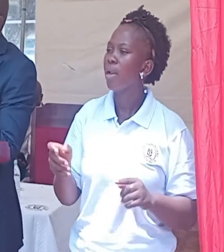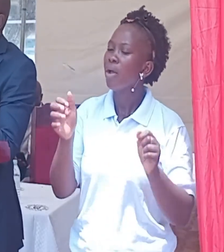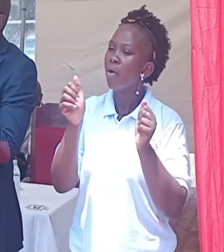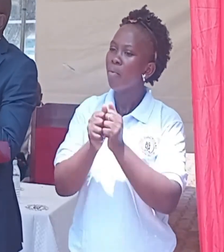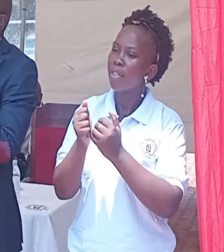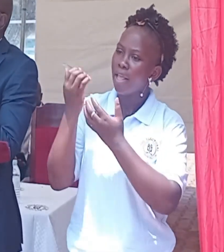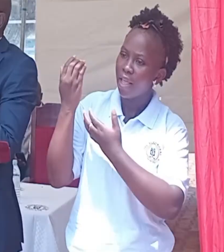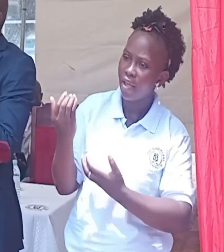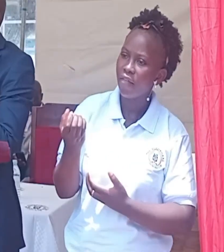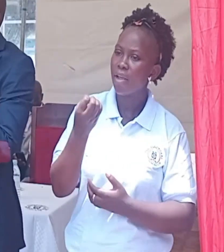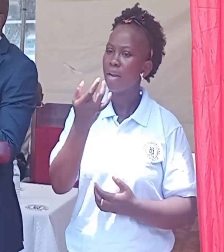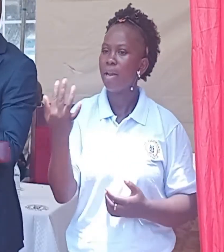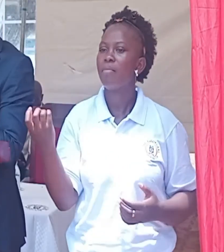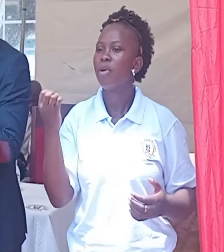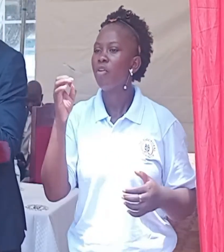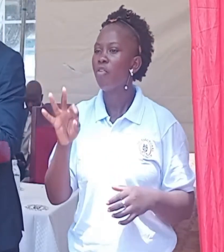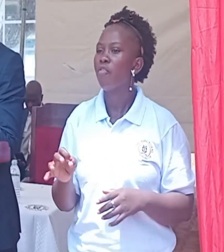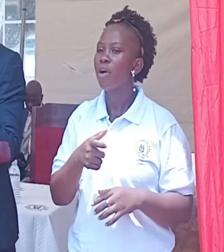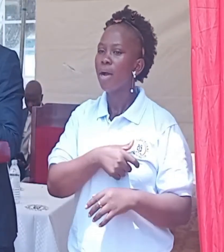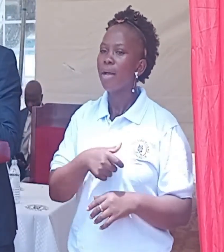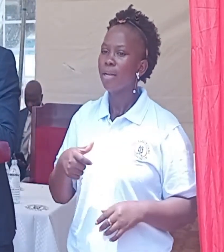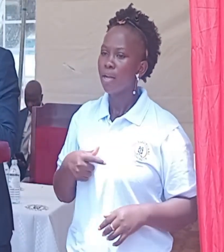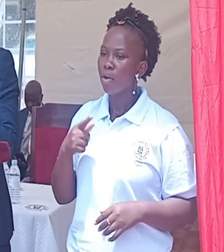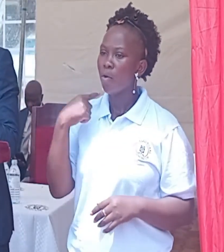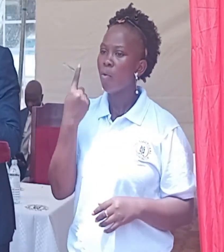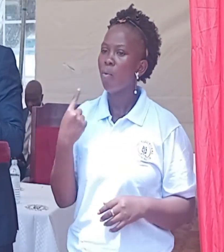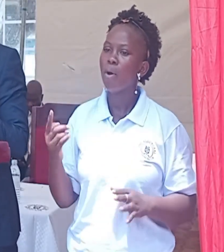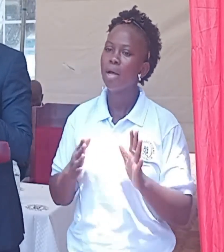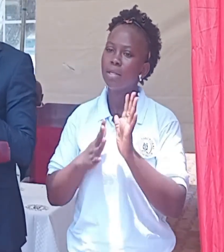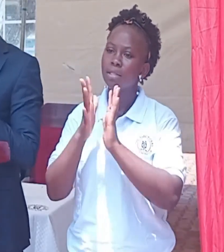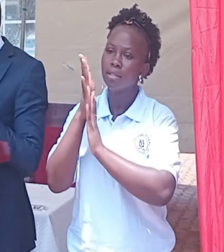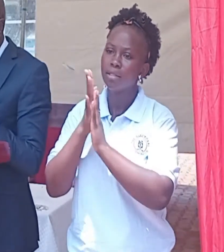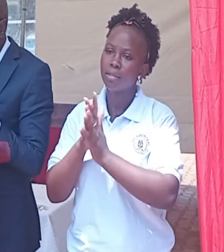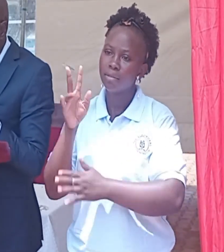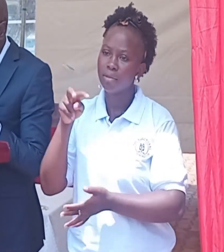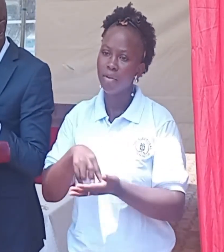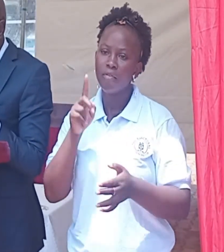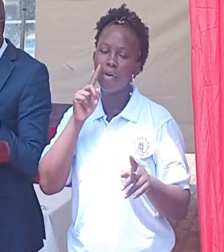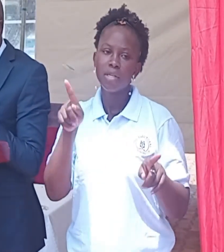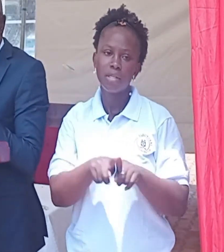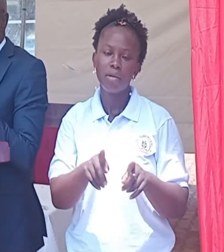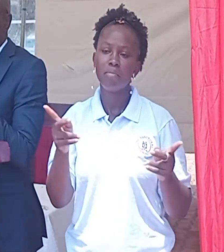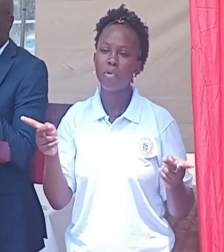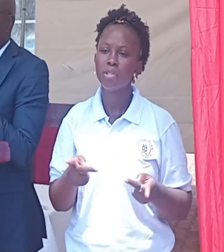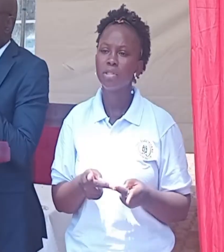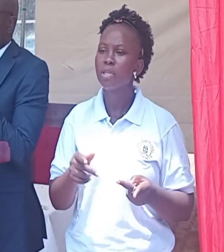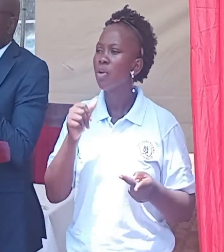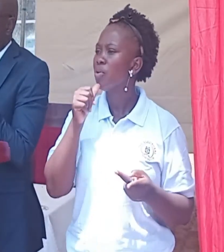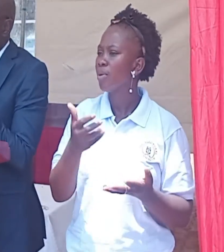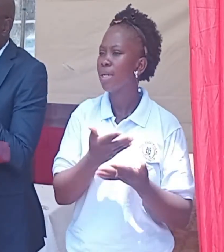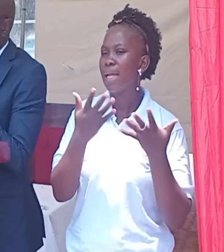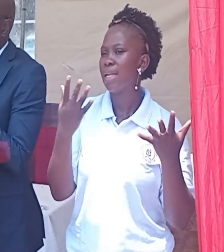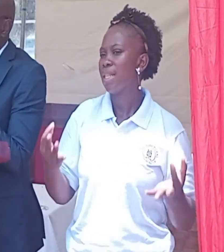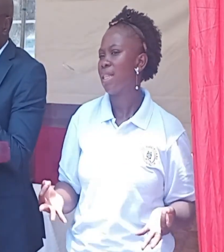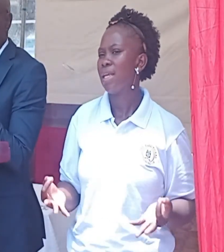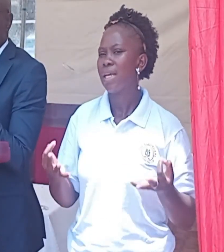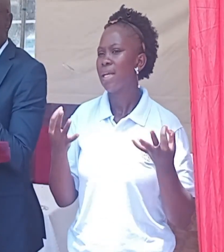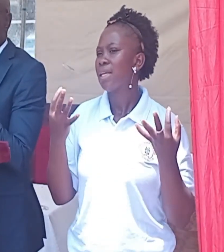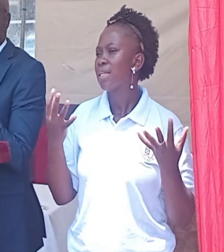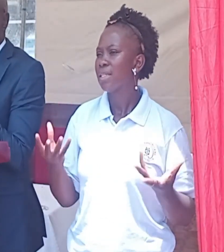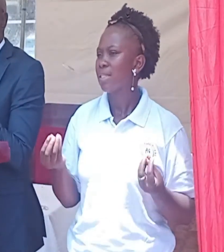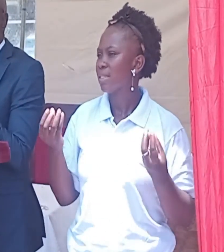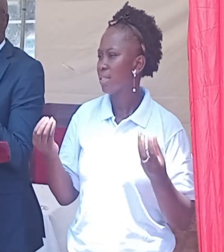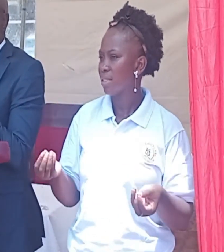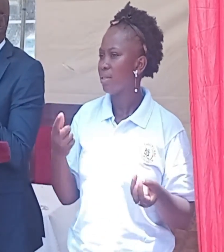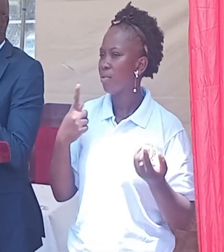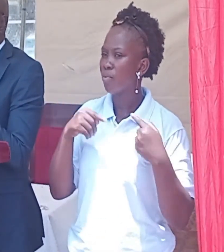heavy numbers of candidates who are aspiring for the same position. It's not anything sinister. Just want to tell